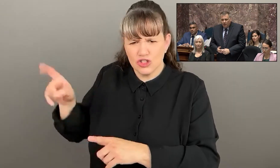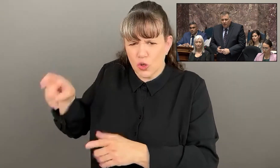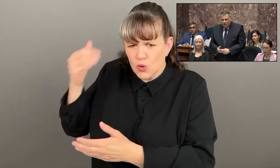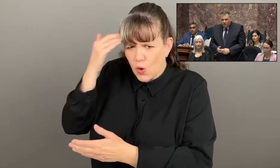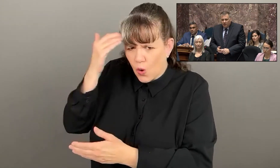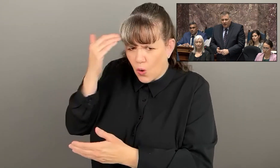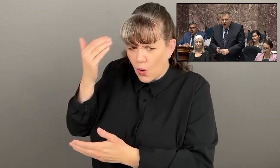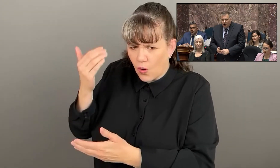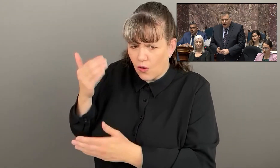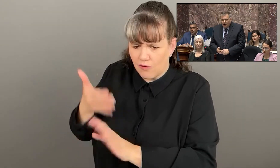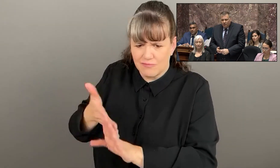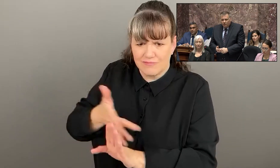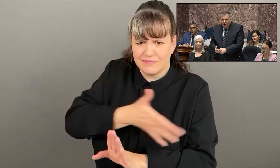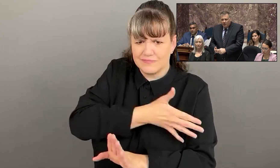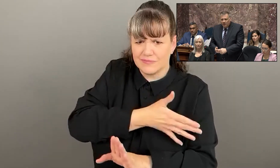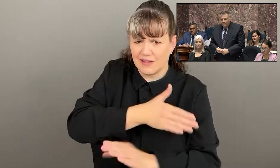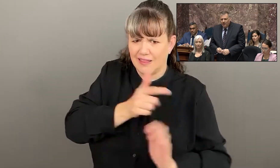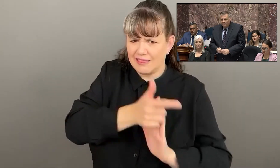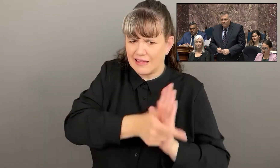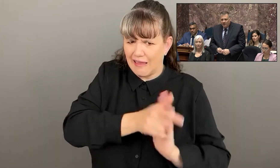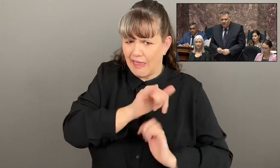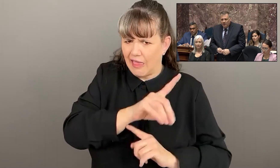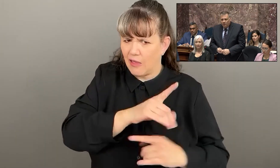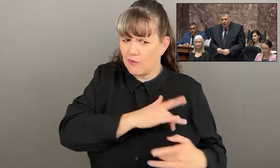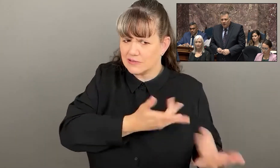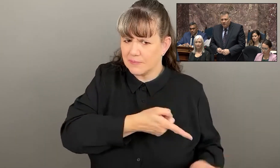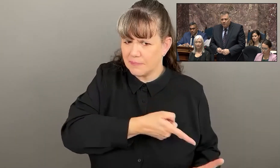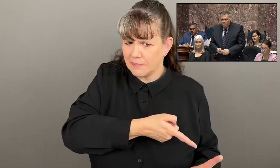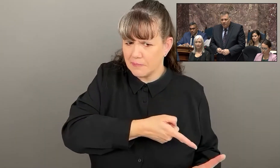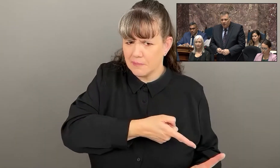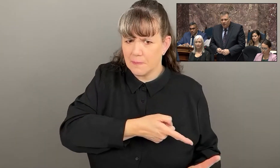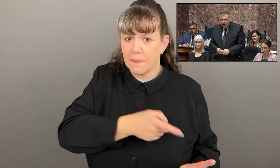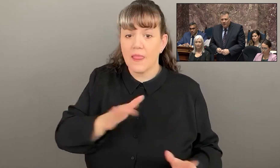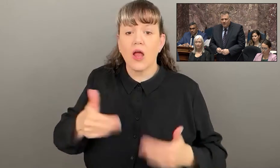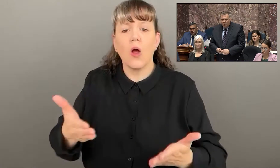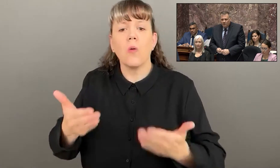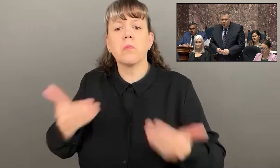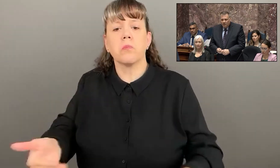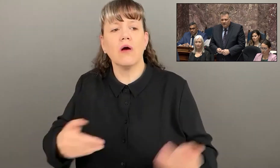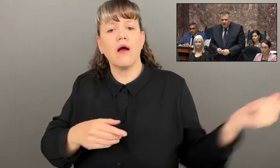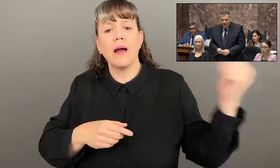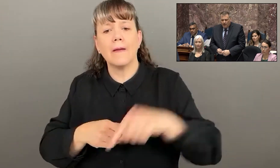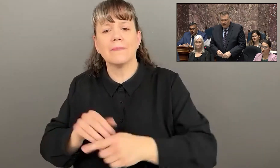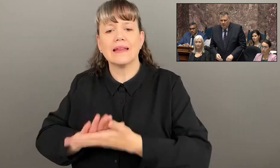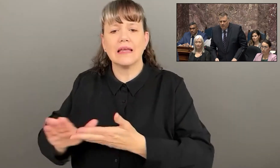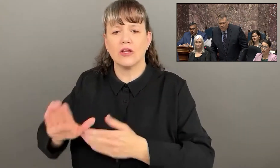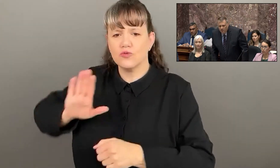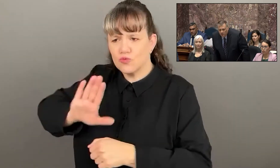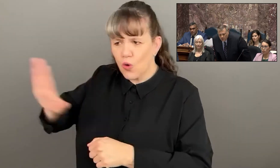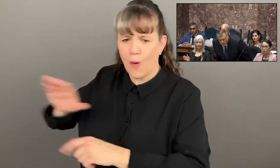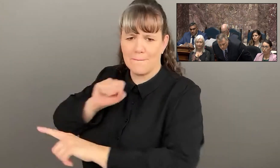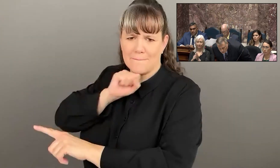minimum, to take on, to try to clean up his mess that he created as the Premier in the downtown east side?